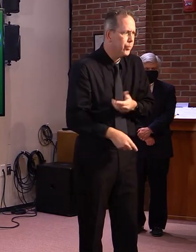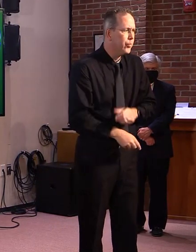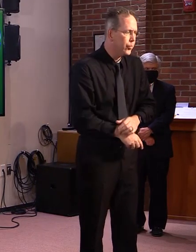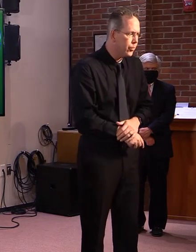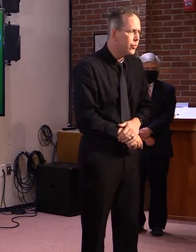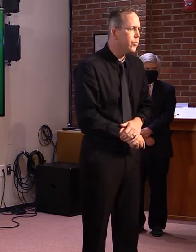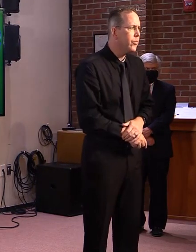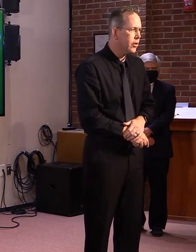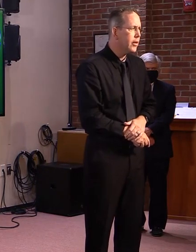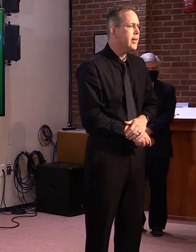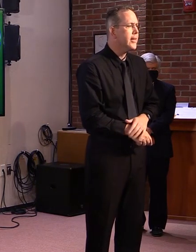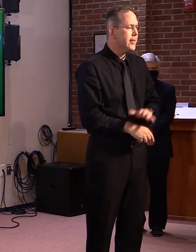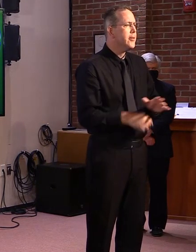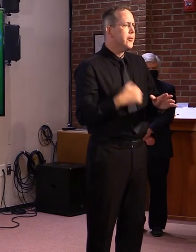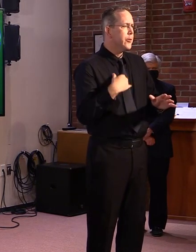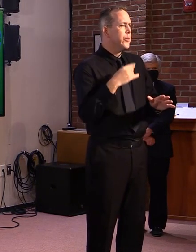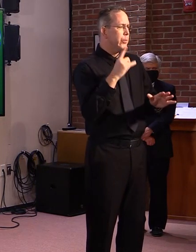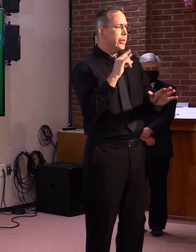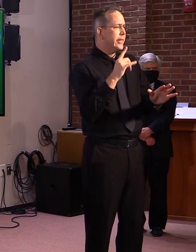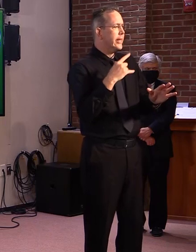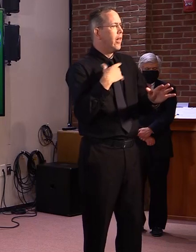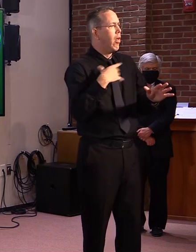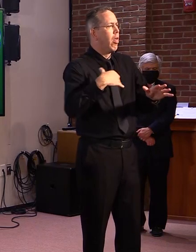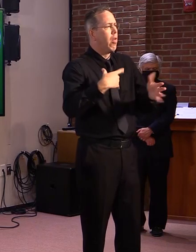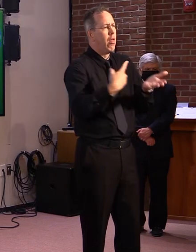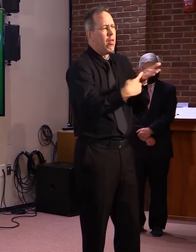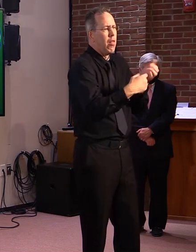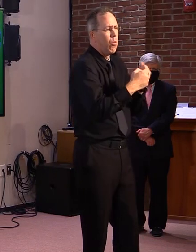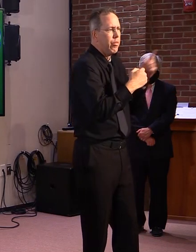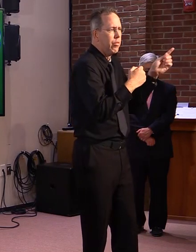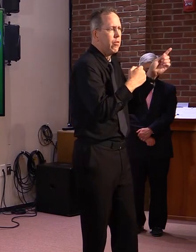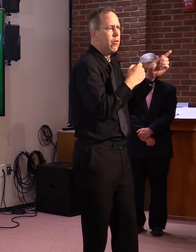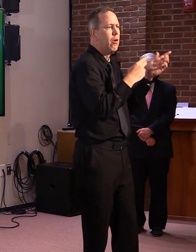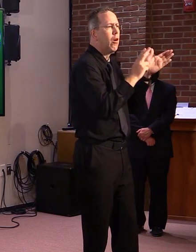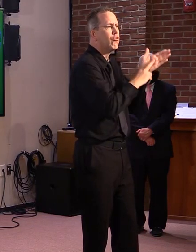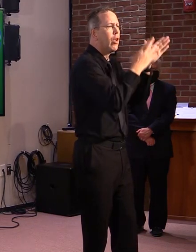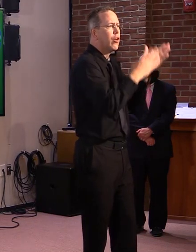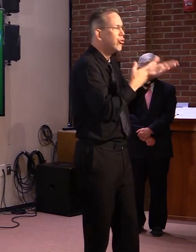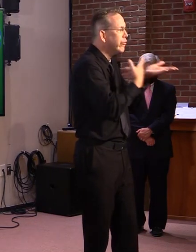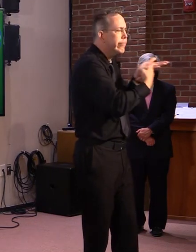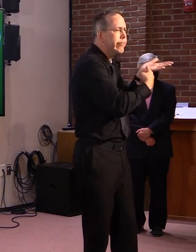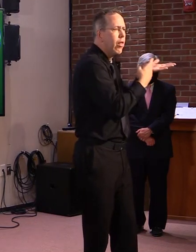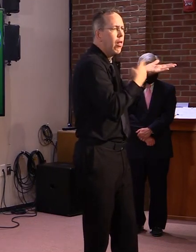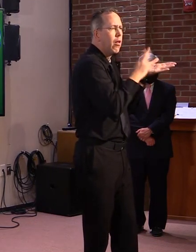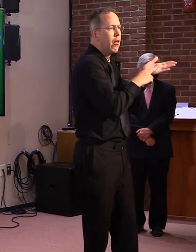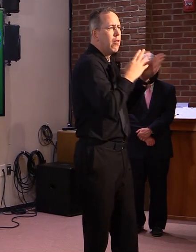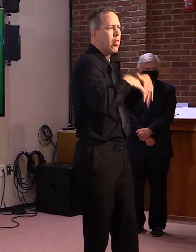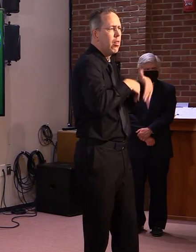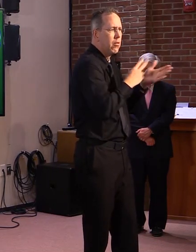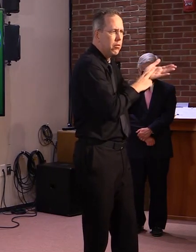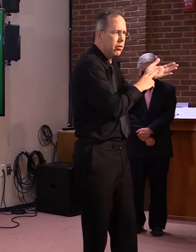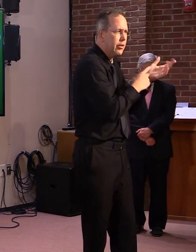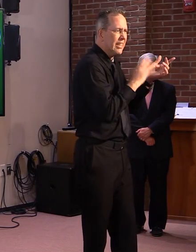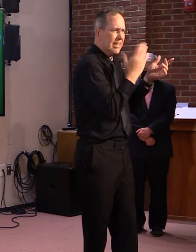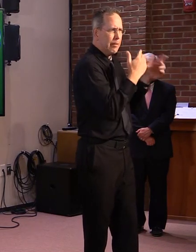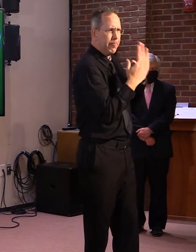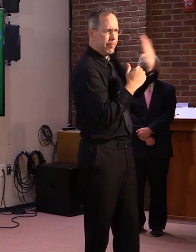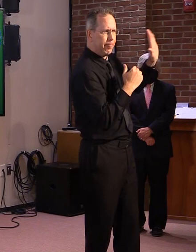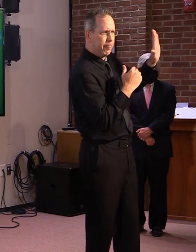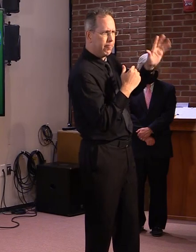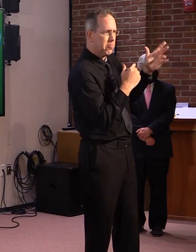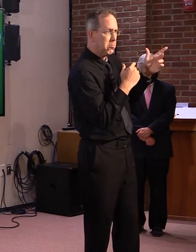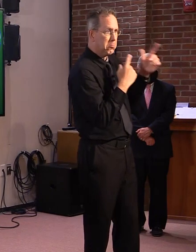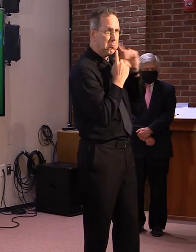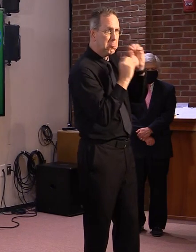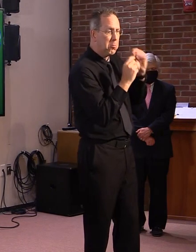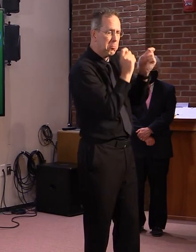there's any indication with those that are under contract working for USCIS. That being said, there have been indications in the